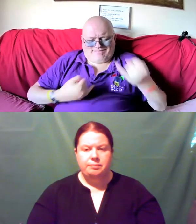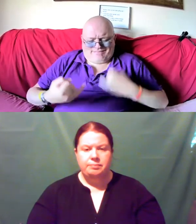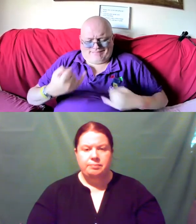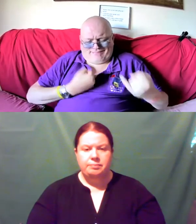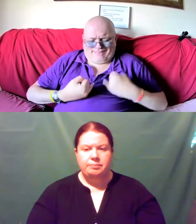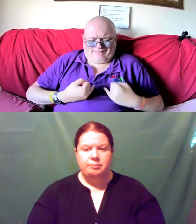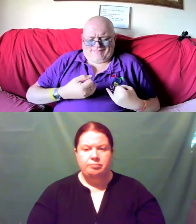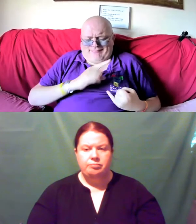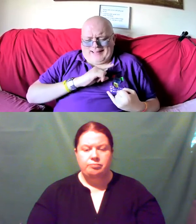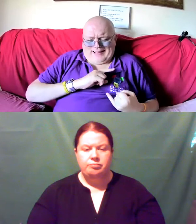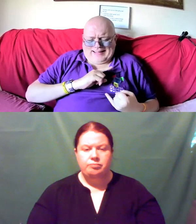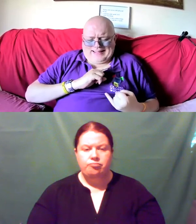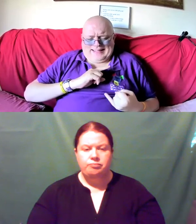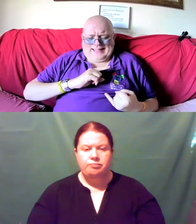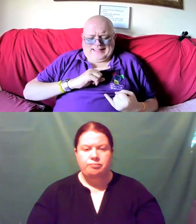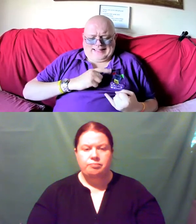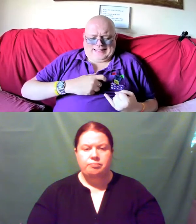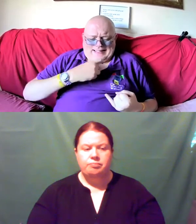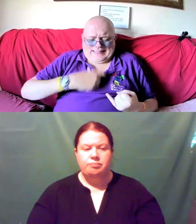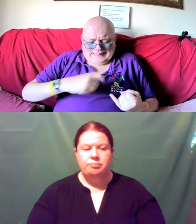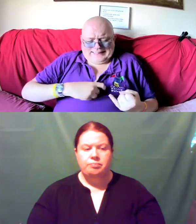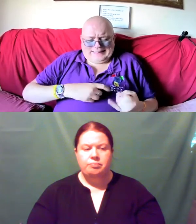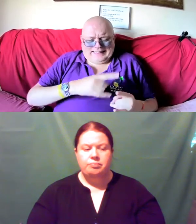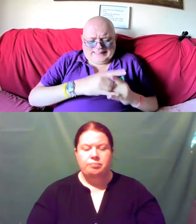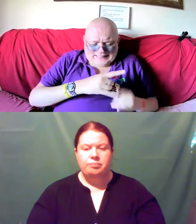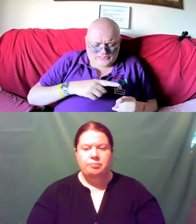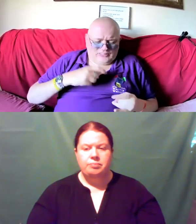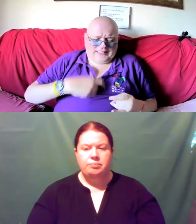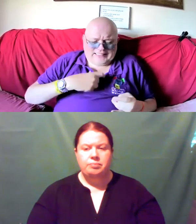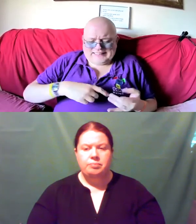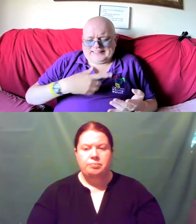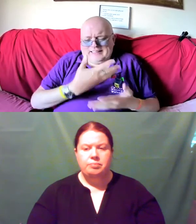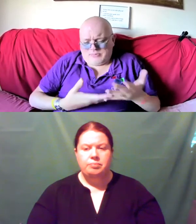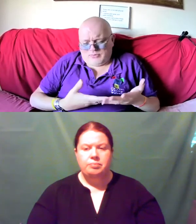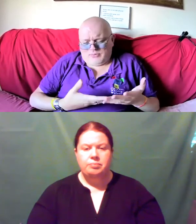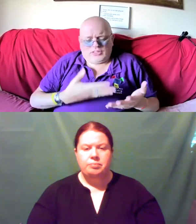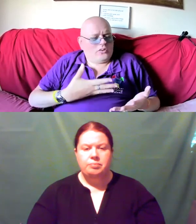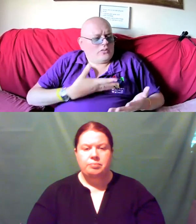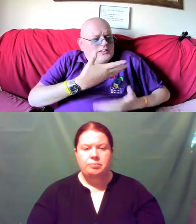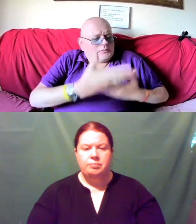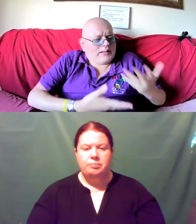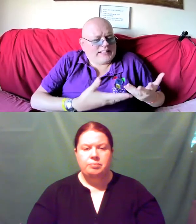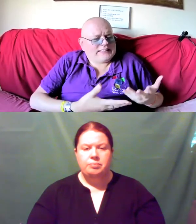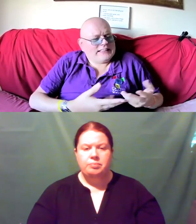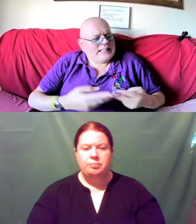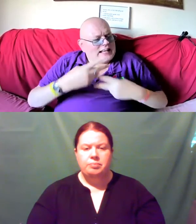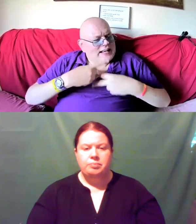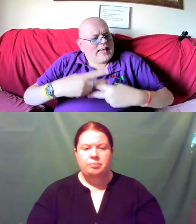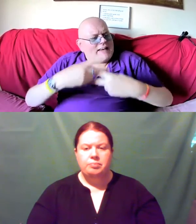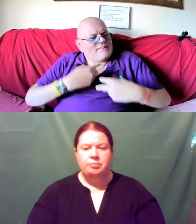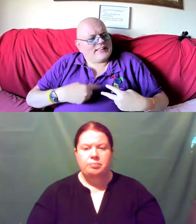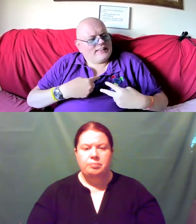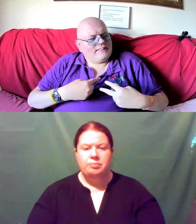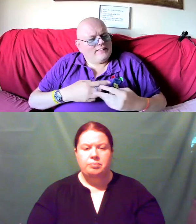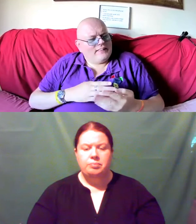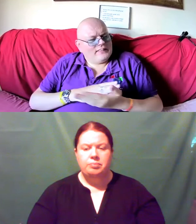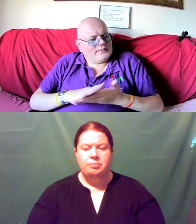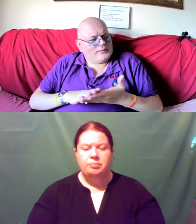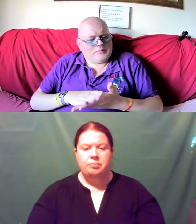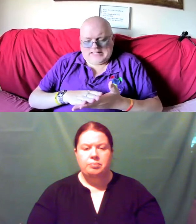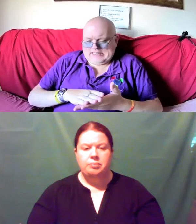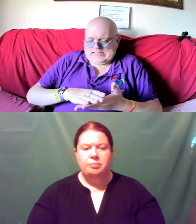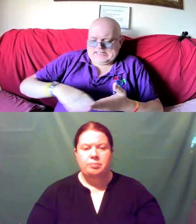or sexuality. So I encourage people to explore ways of caring for that, which doesn't involve demonizing and